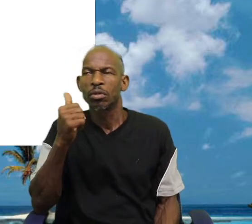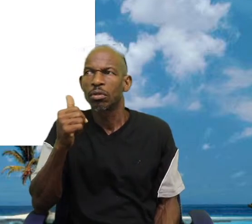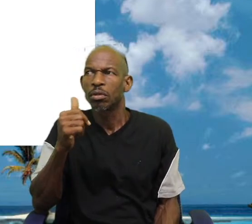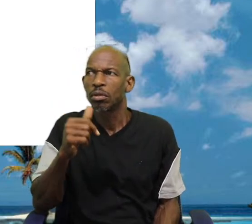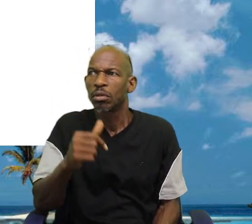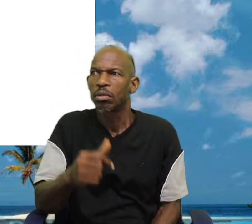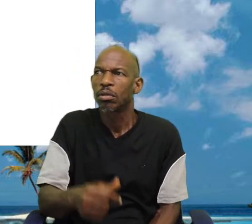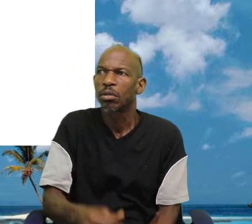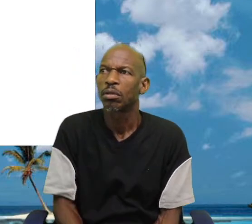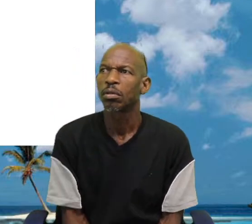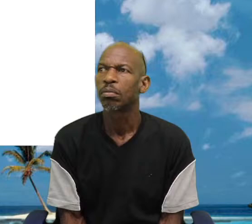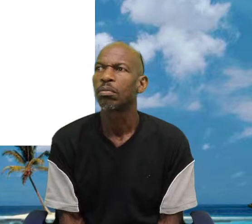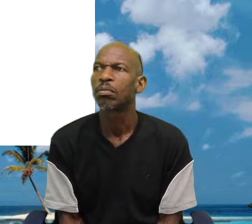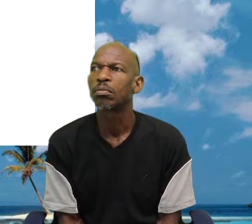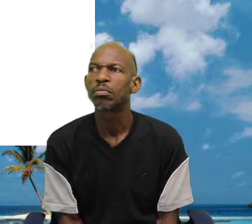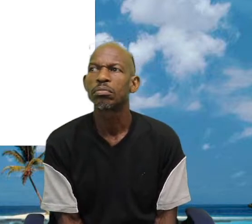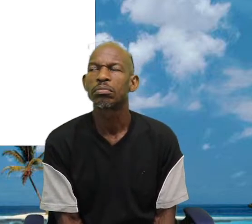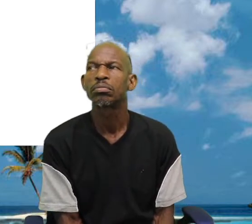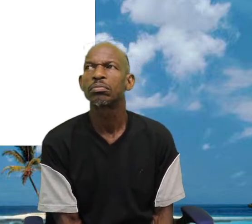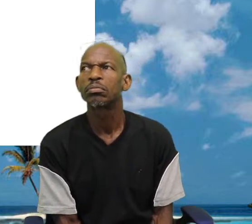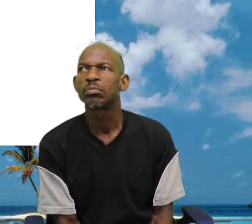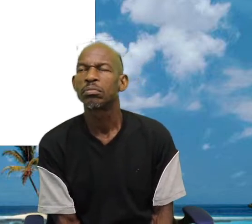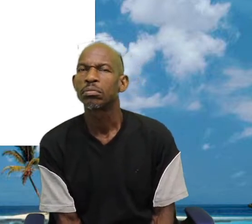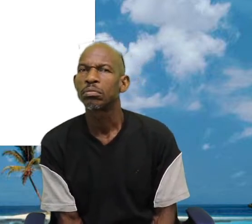the other rule.